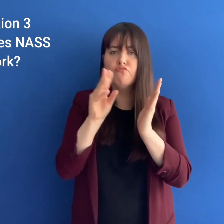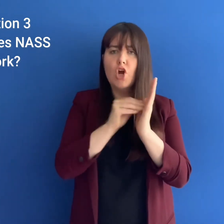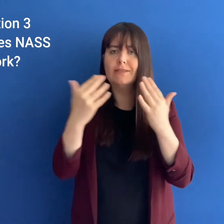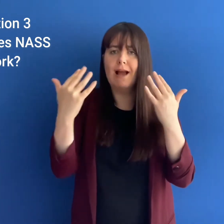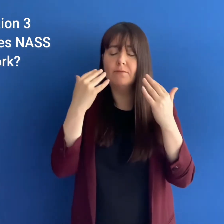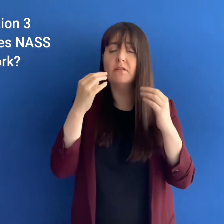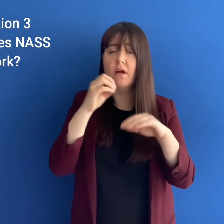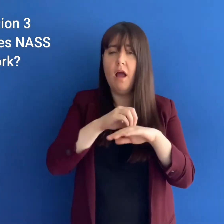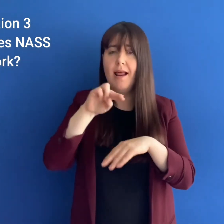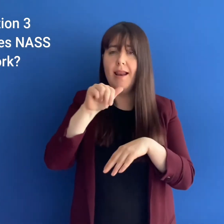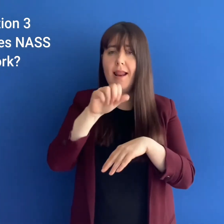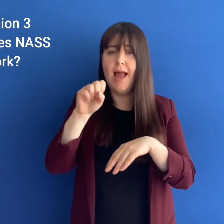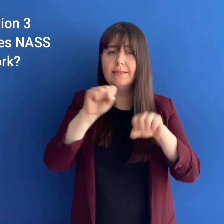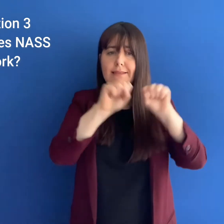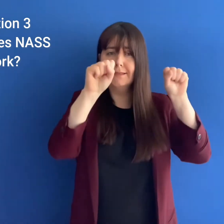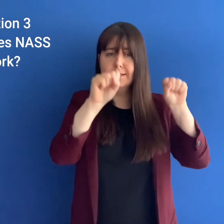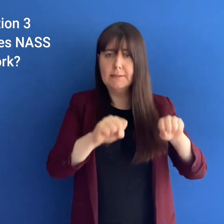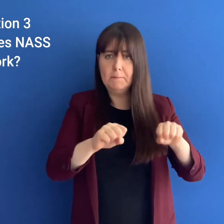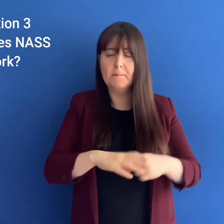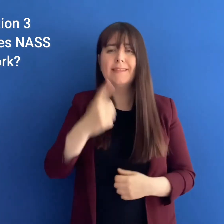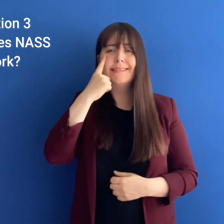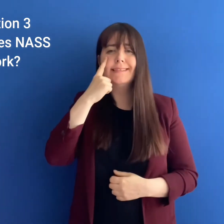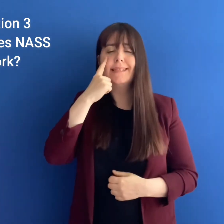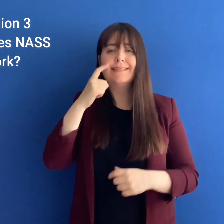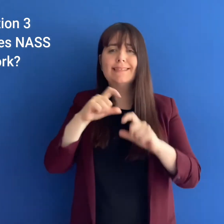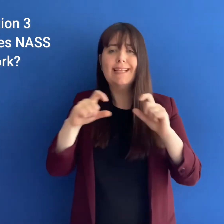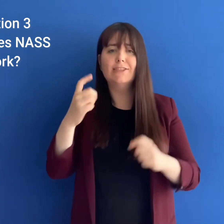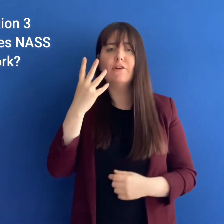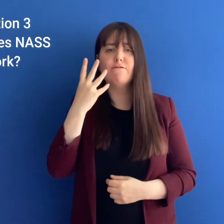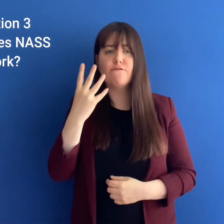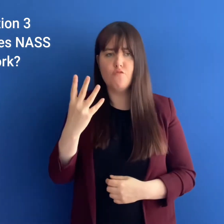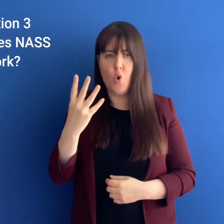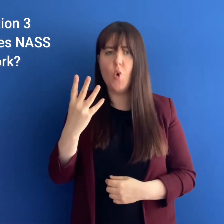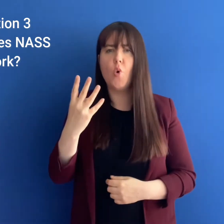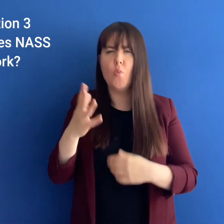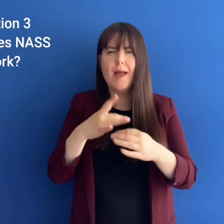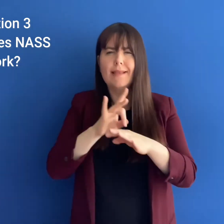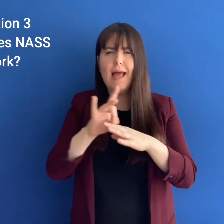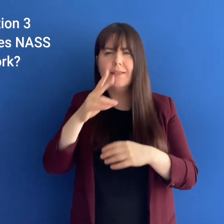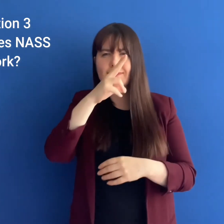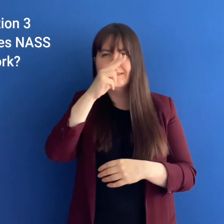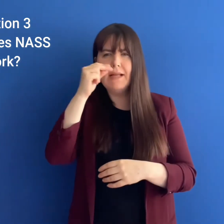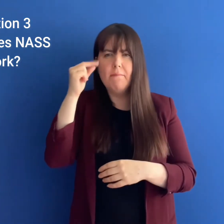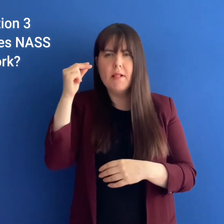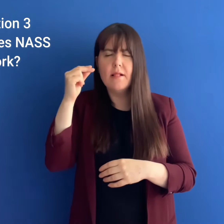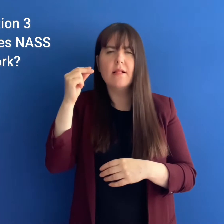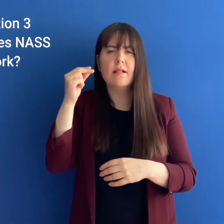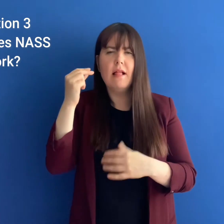They will then record this information on NASS. See Section 4 on the next page